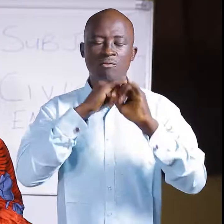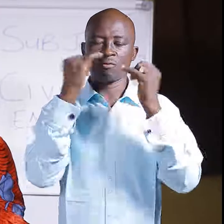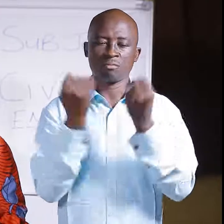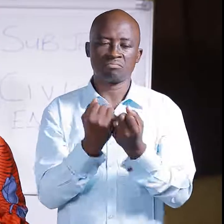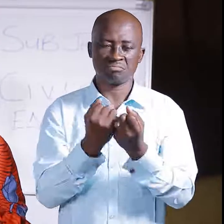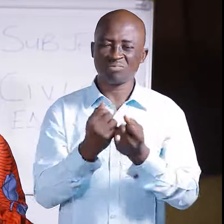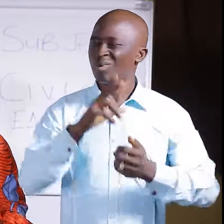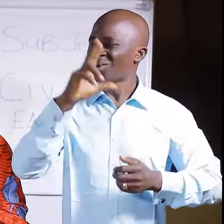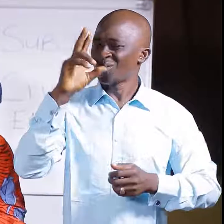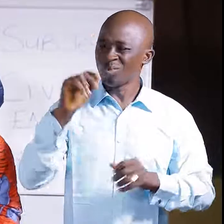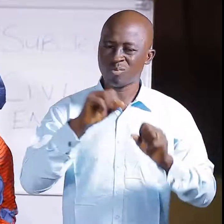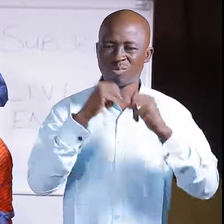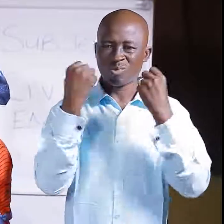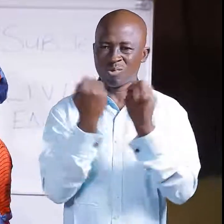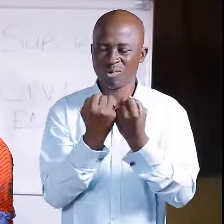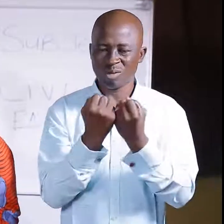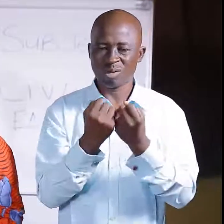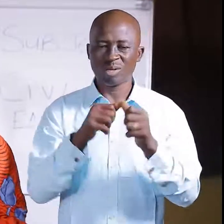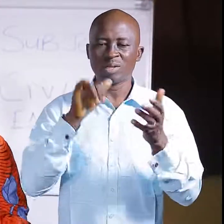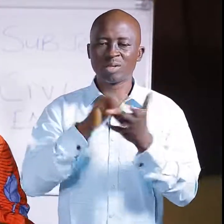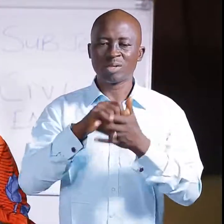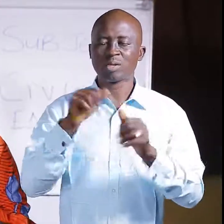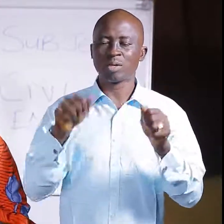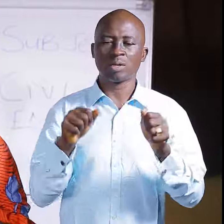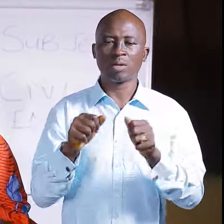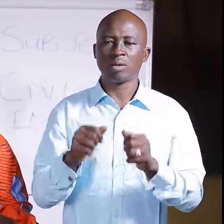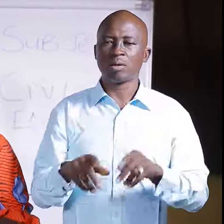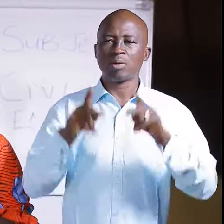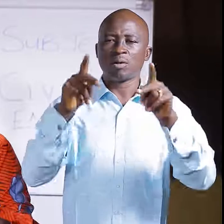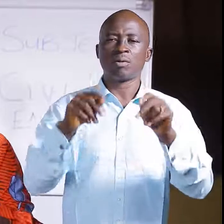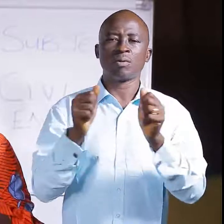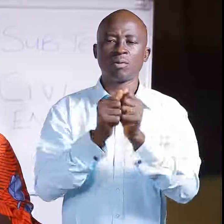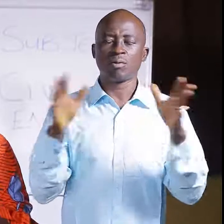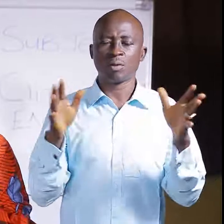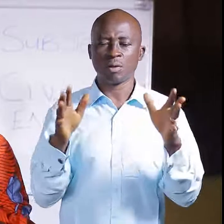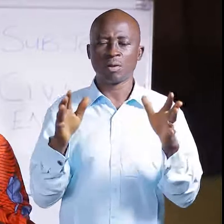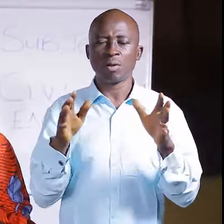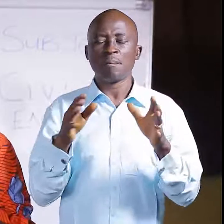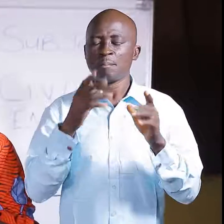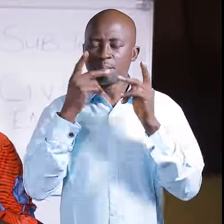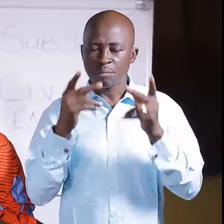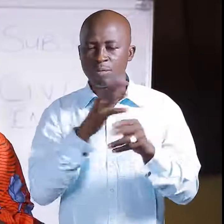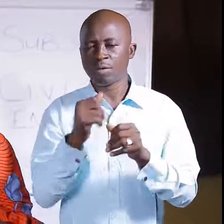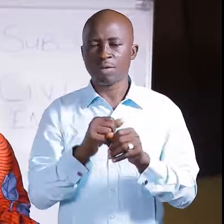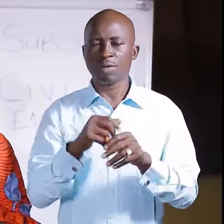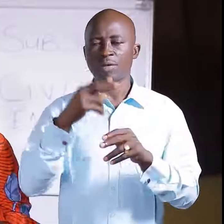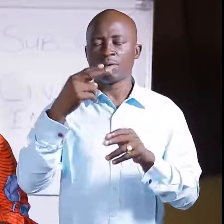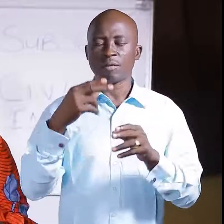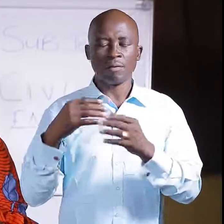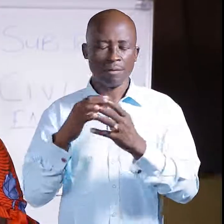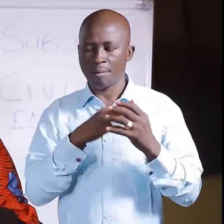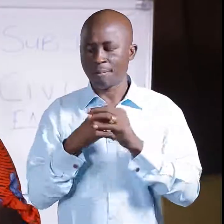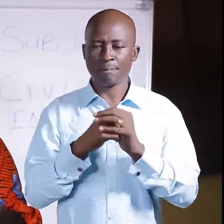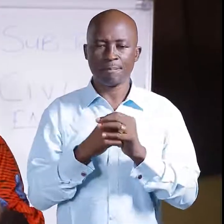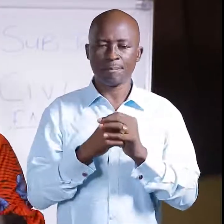no society that can progress without harmony, without peace. And this harmony,